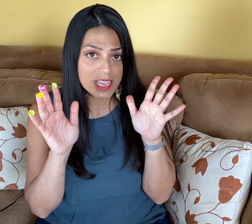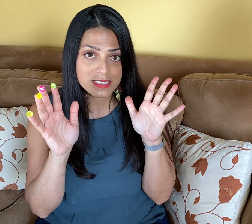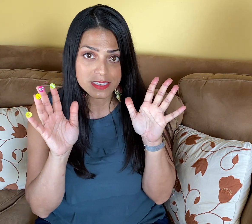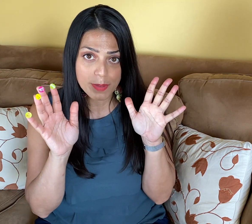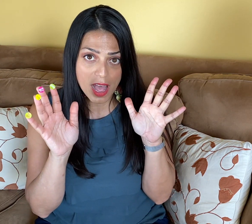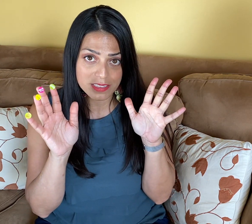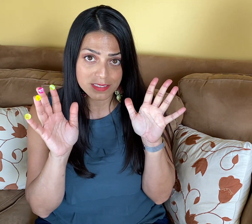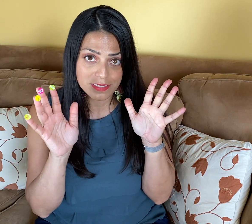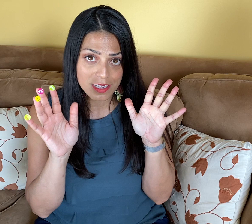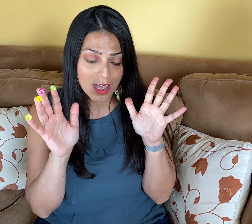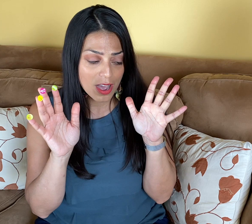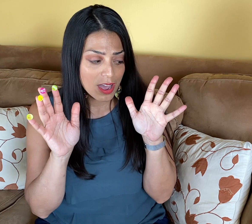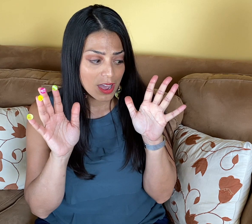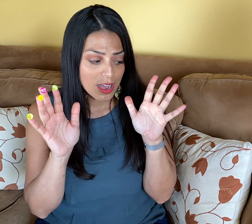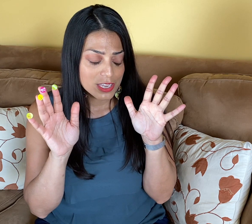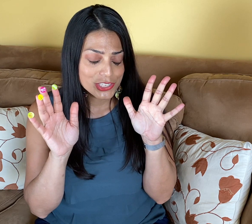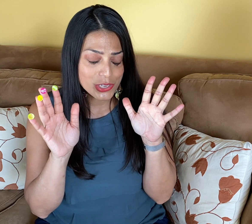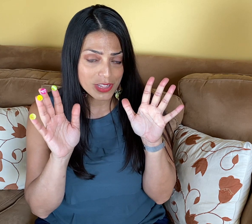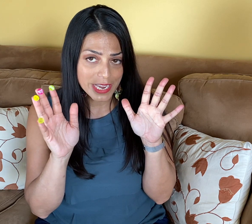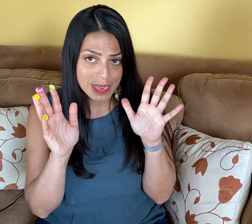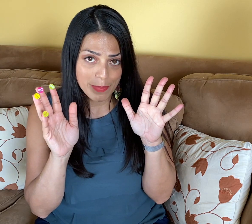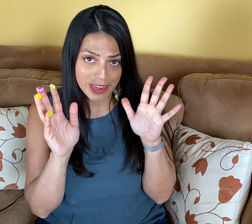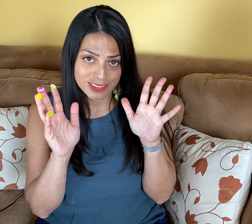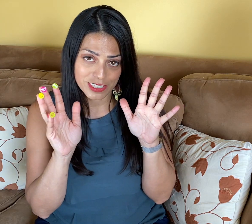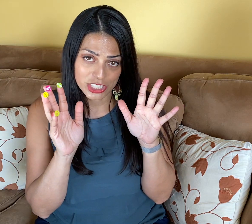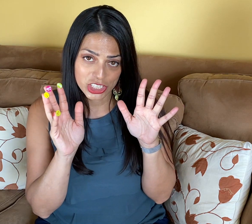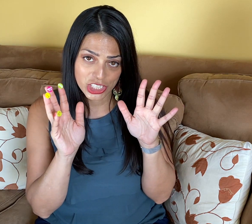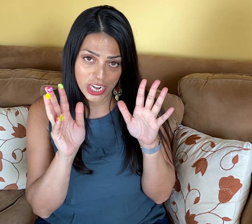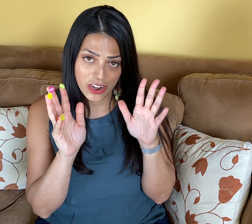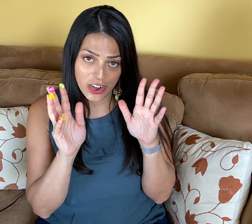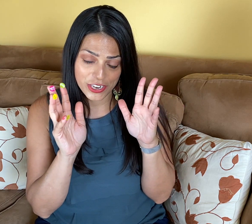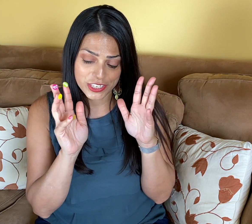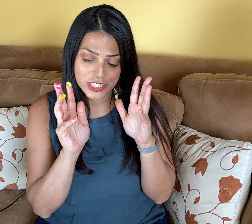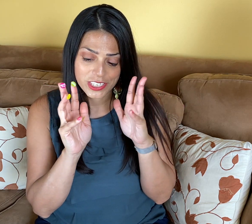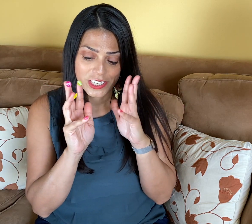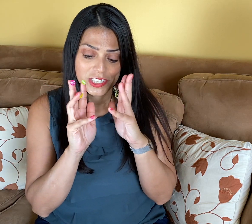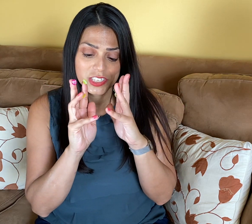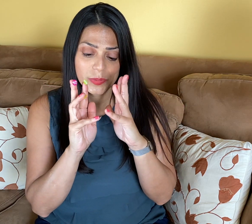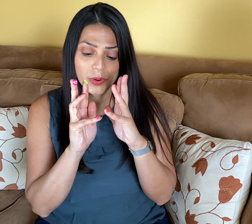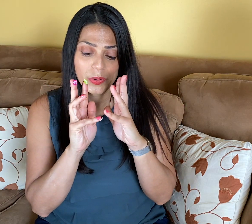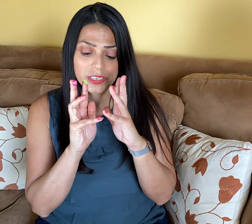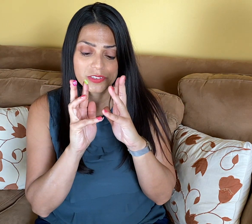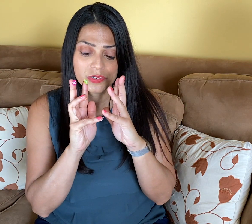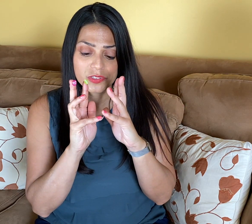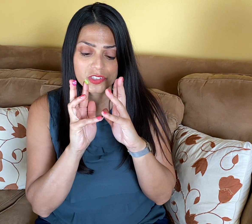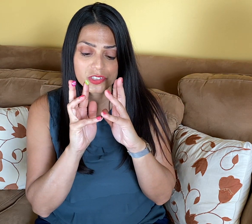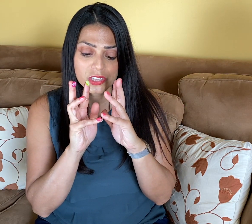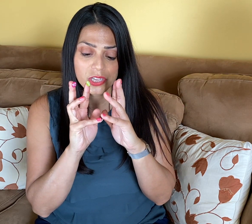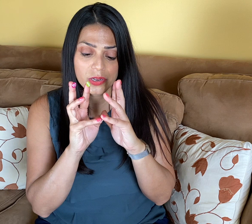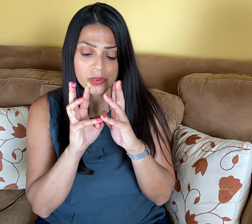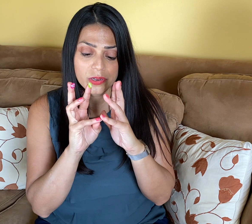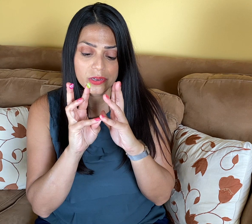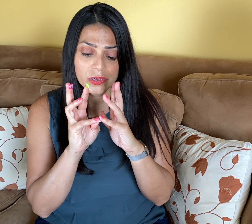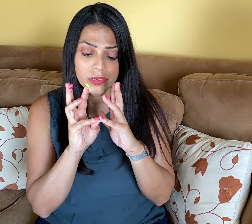its spots. So the ladybug is going to share hers. So we're going to